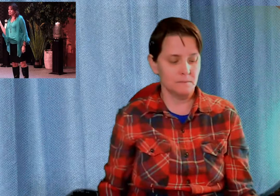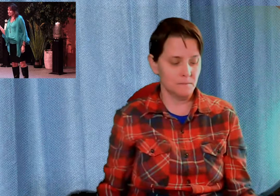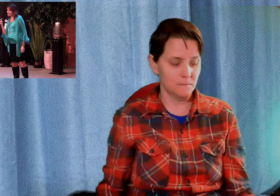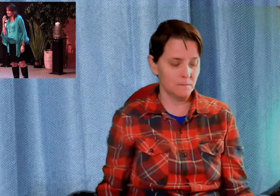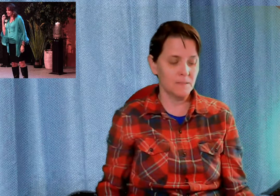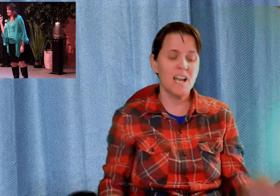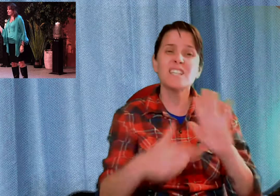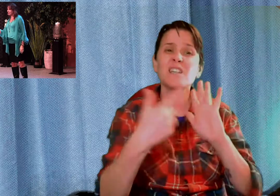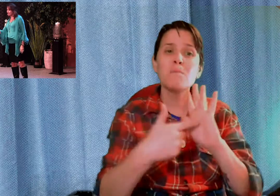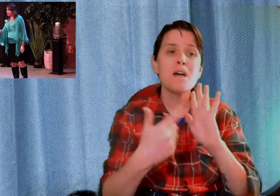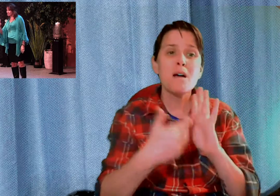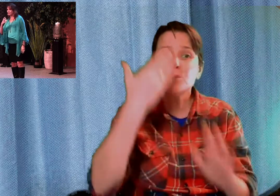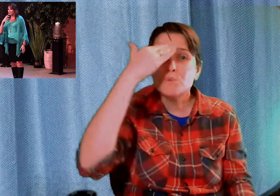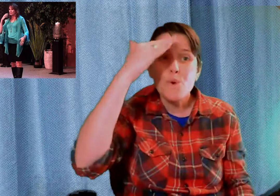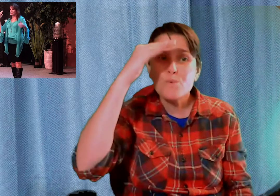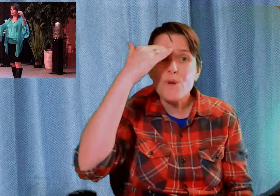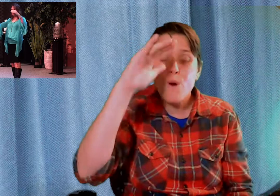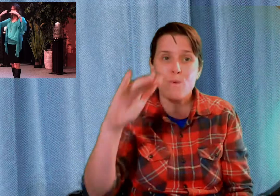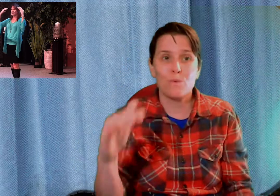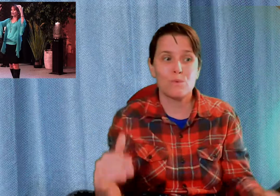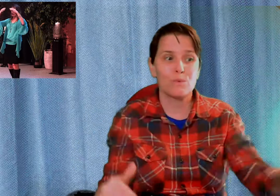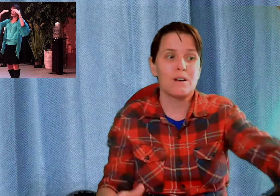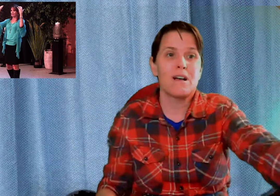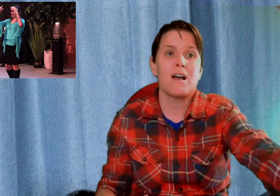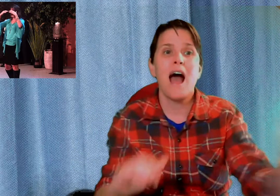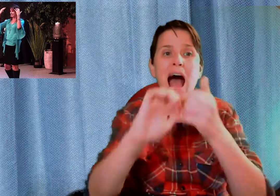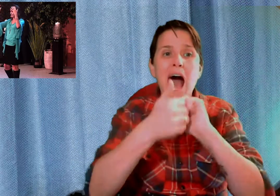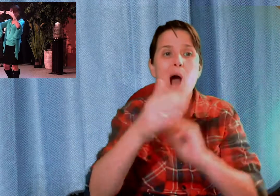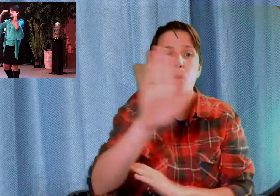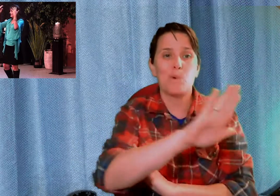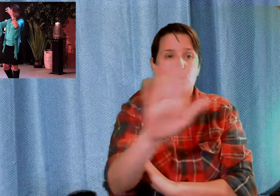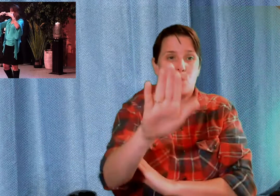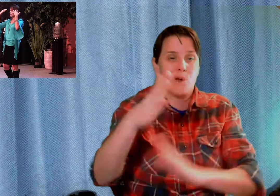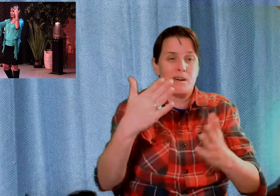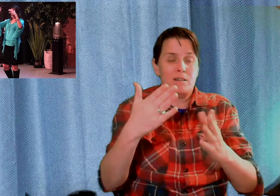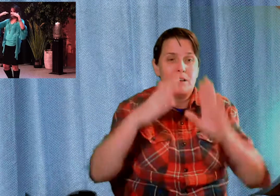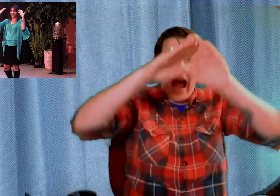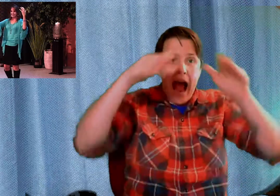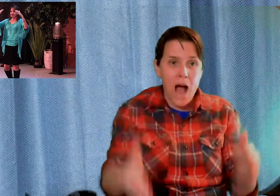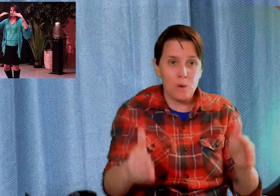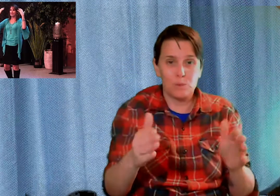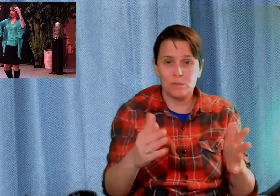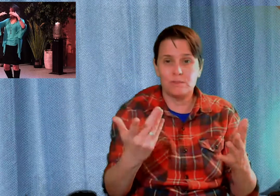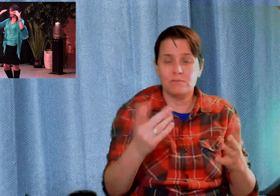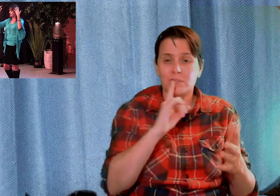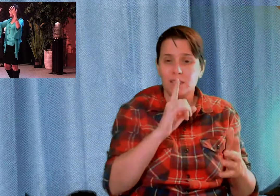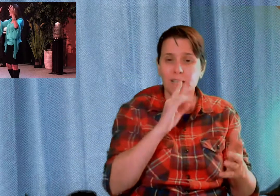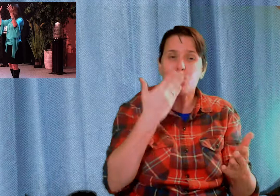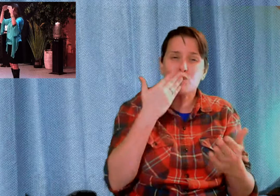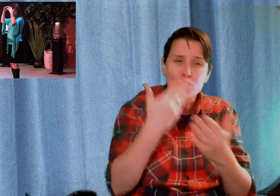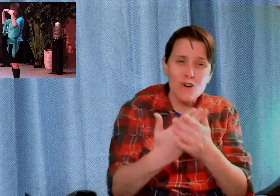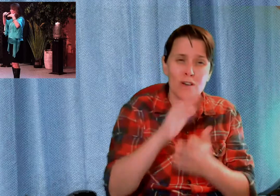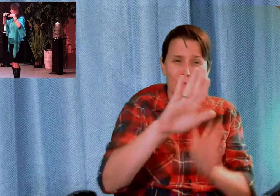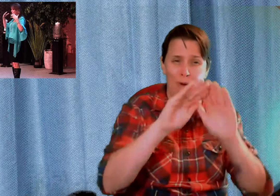got chickens and goats and sheep in your consciousness around how bad it is and how awful it is